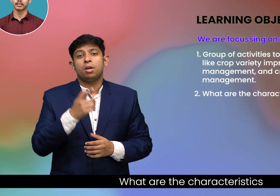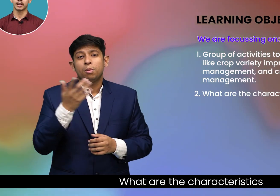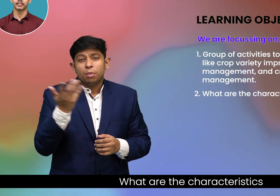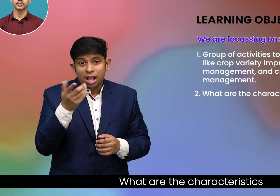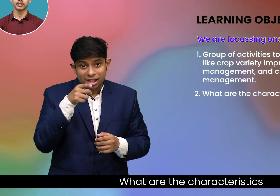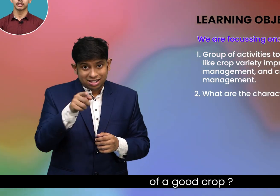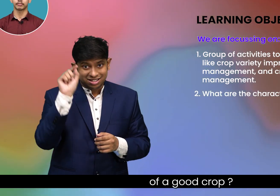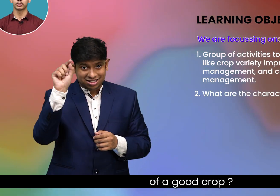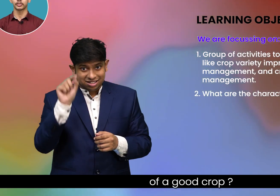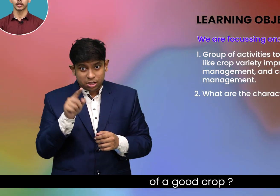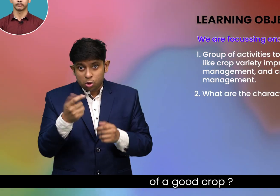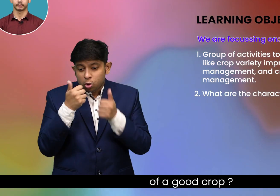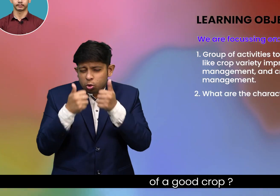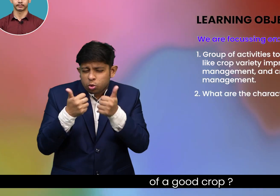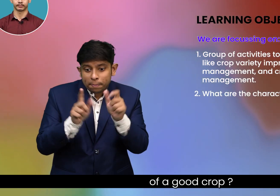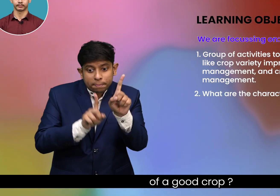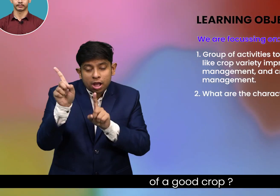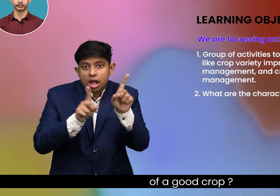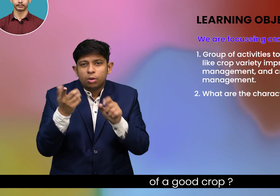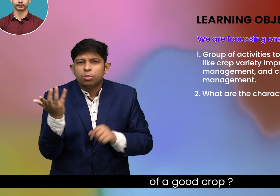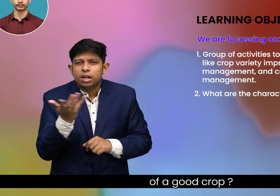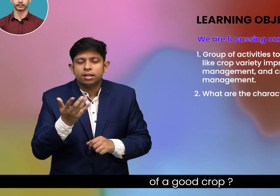What are the characteristics of good crop?